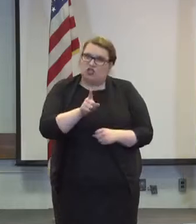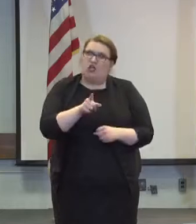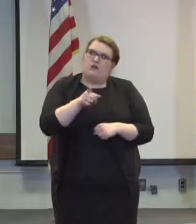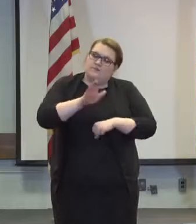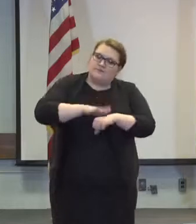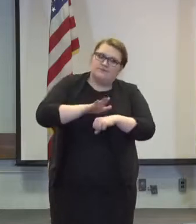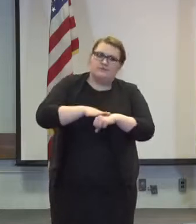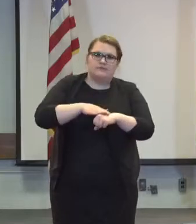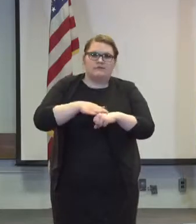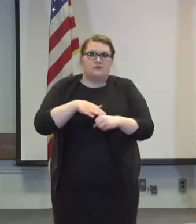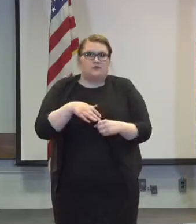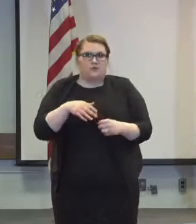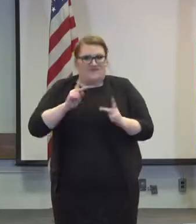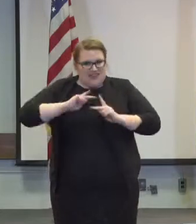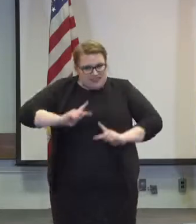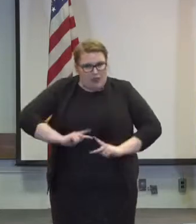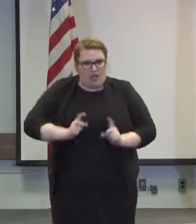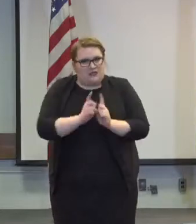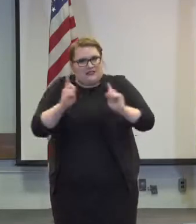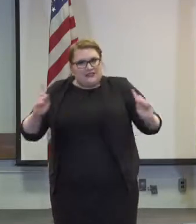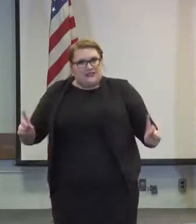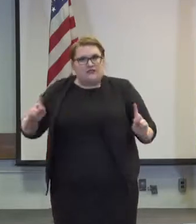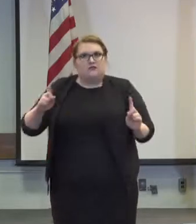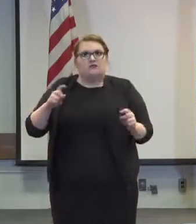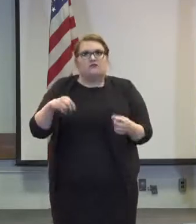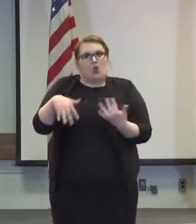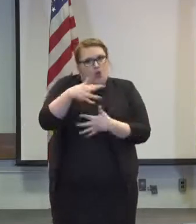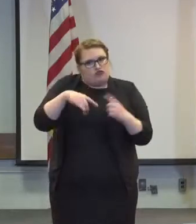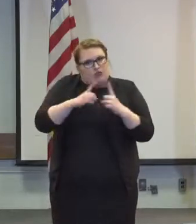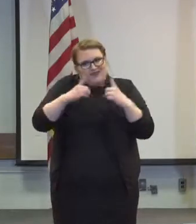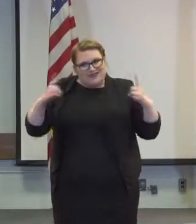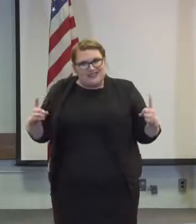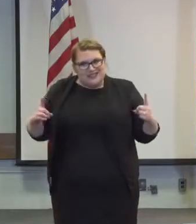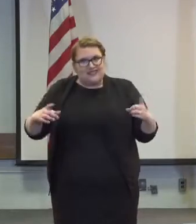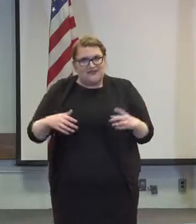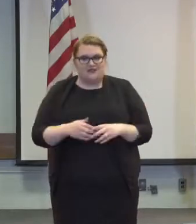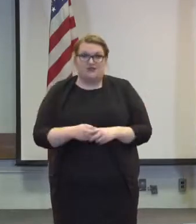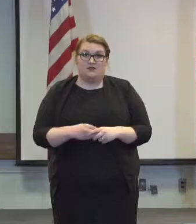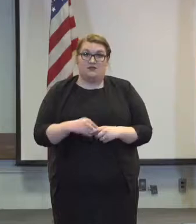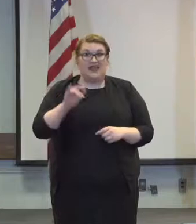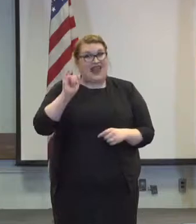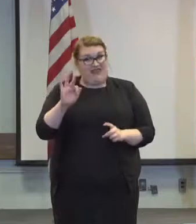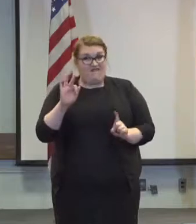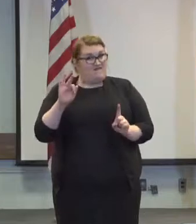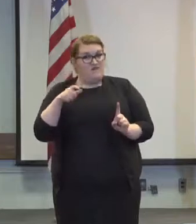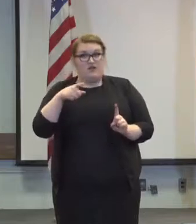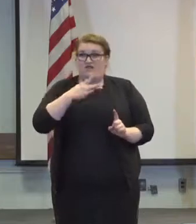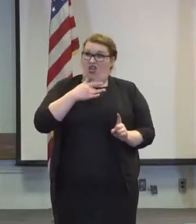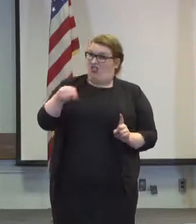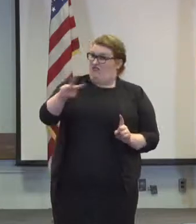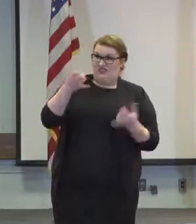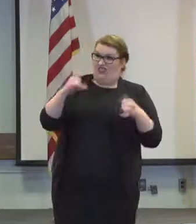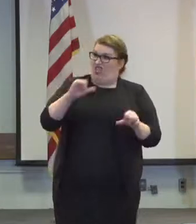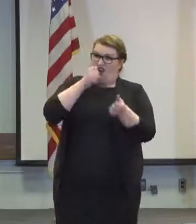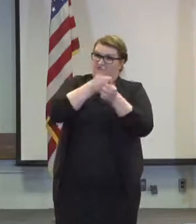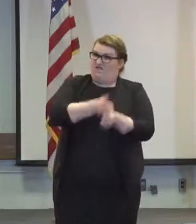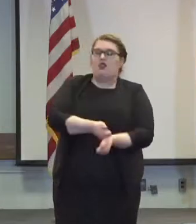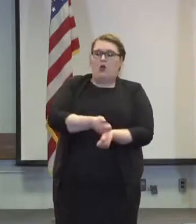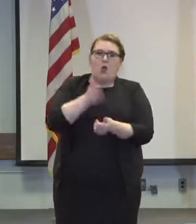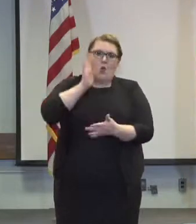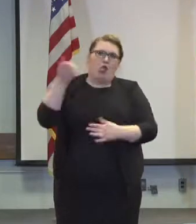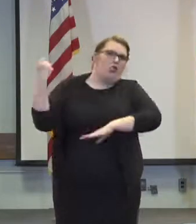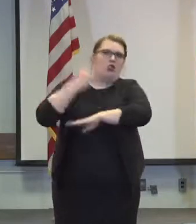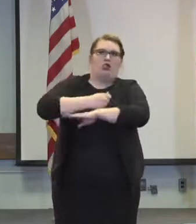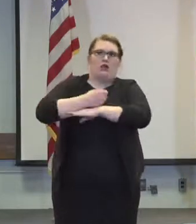physical distancing in the parks, because if the state were to conclude that's not happening, they will close the parks. So we all